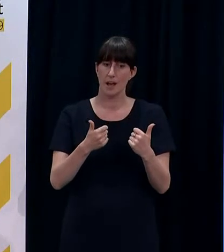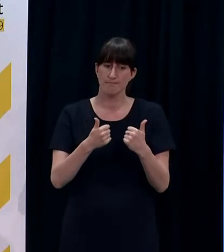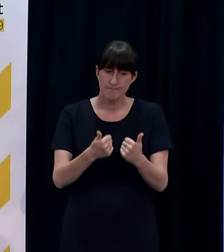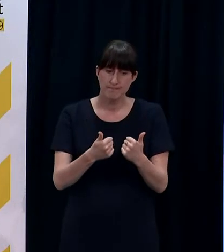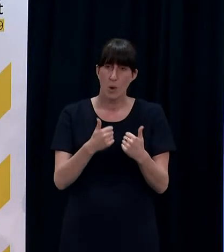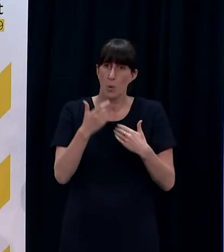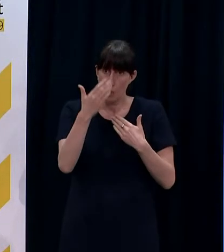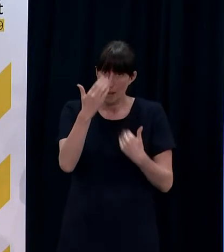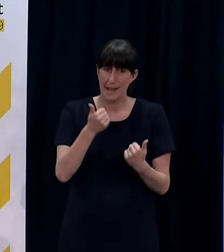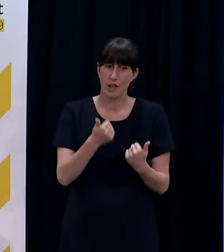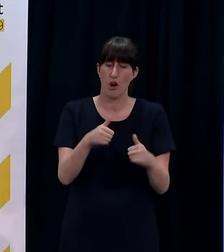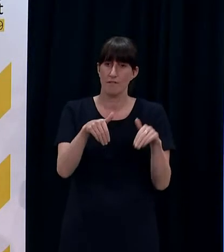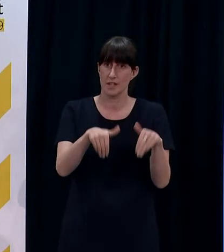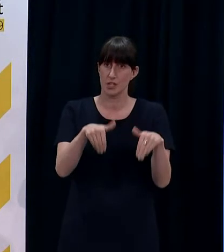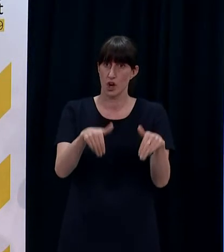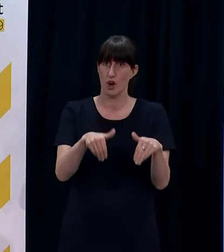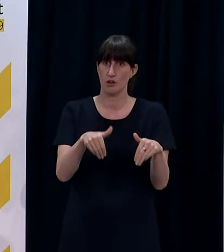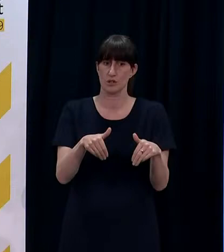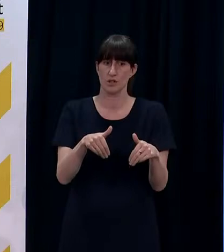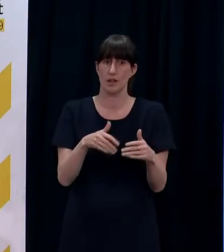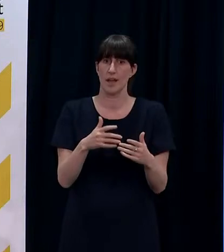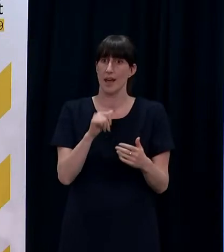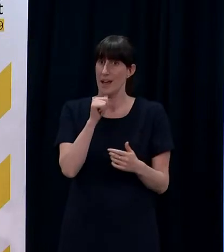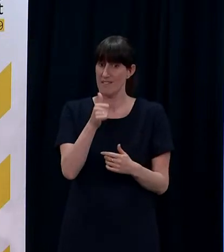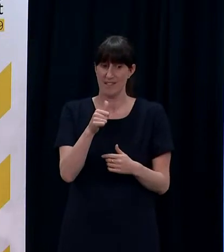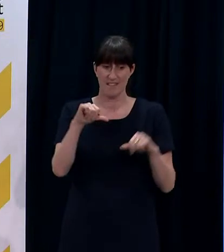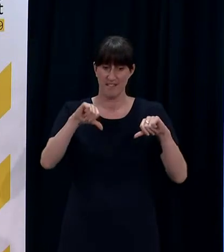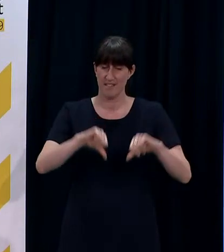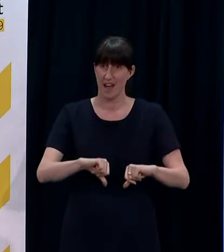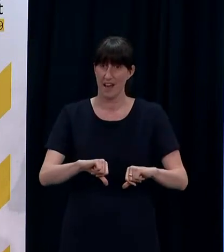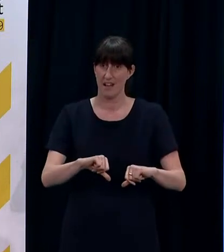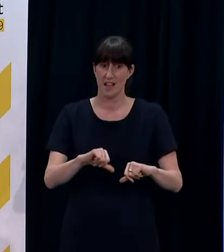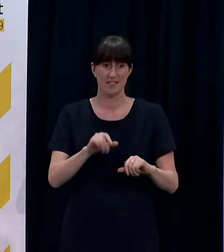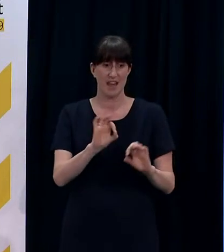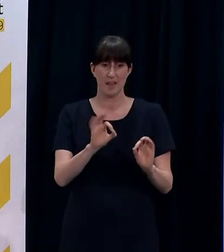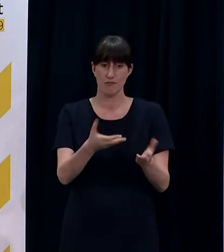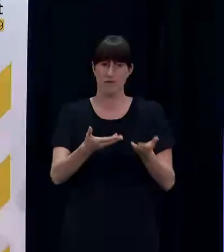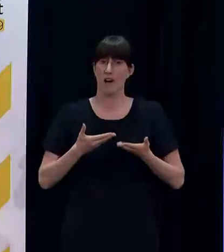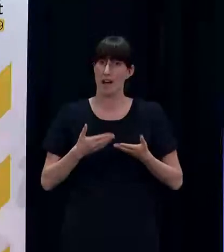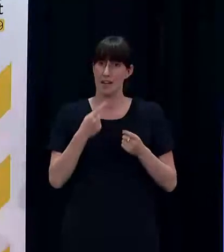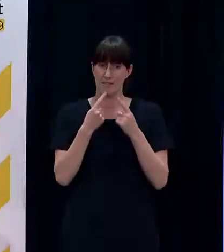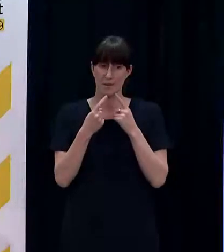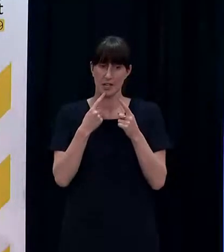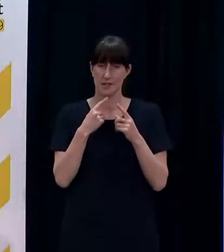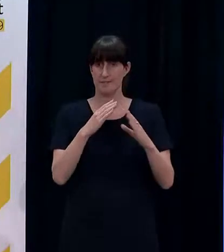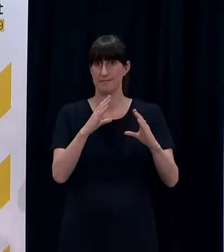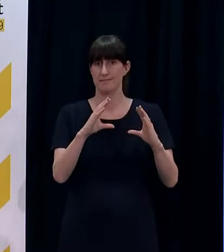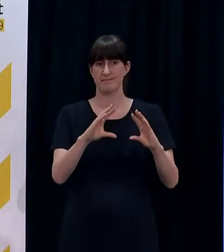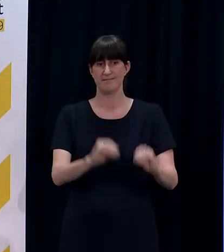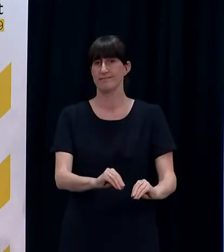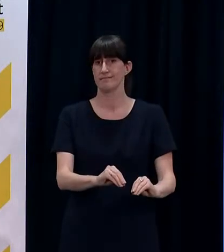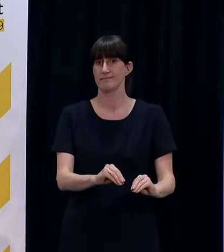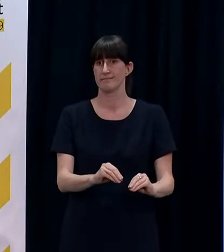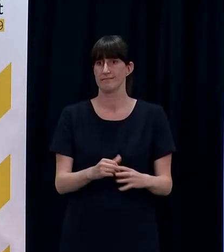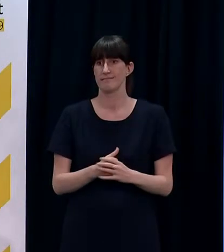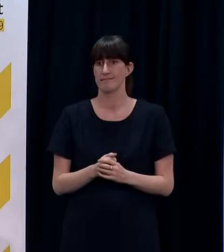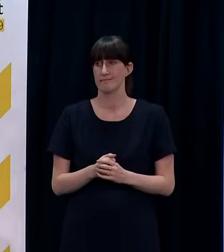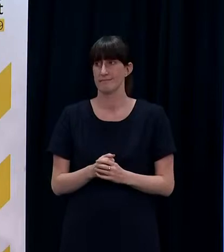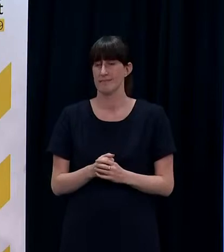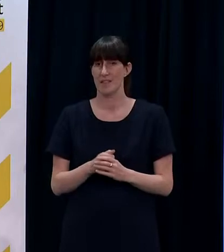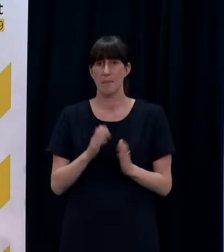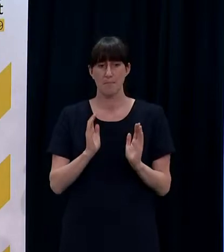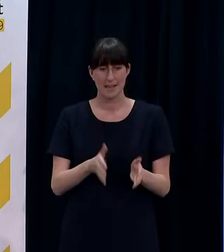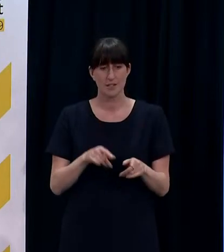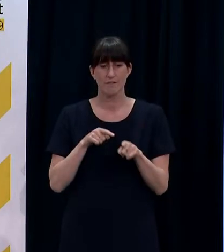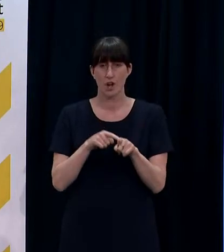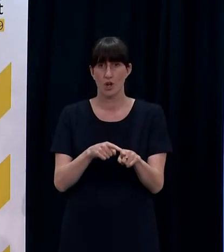the Racing Integrity Board and ensure that they do provide the information we need, that we can understand whether or not they're meeting their animal